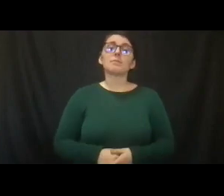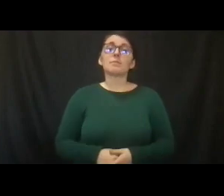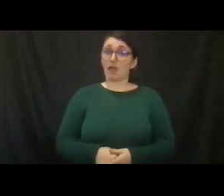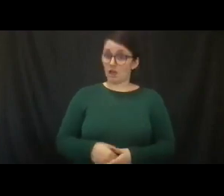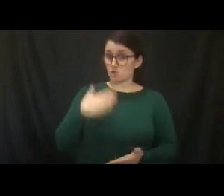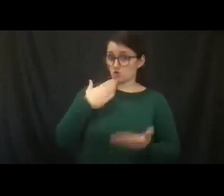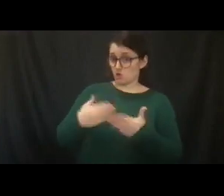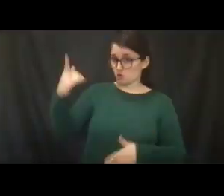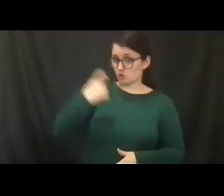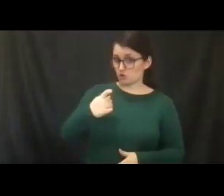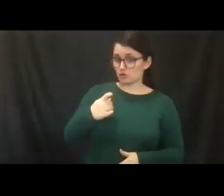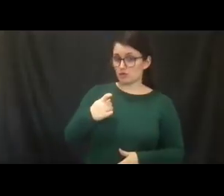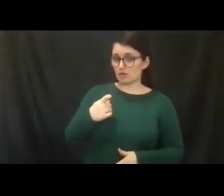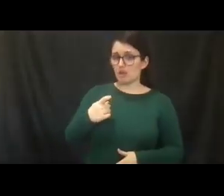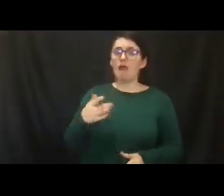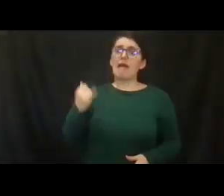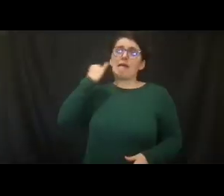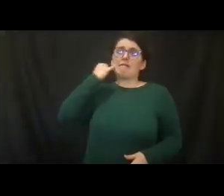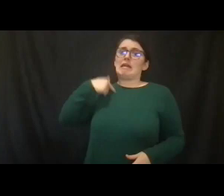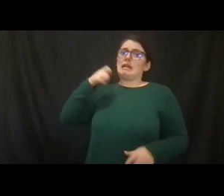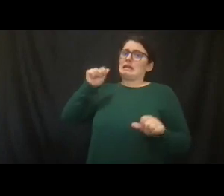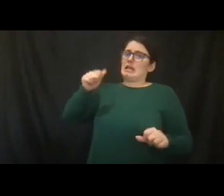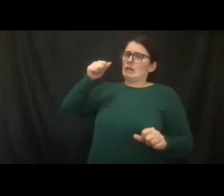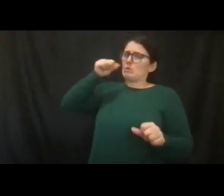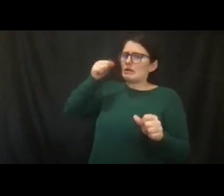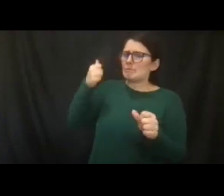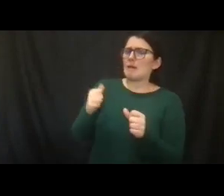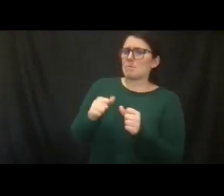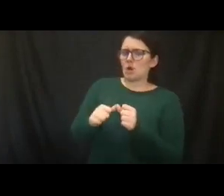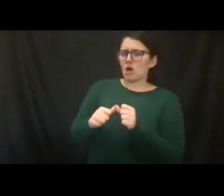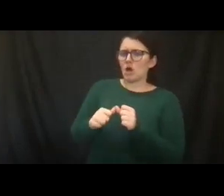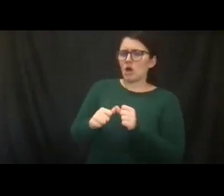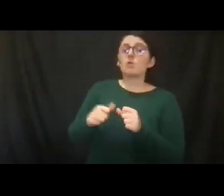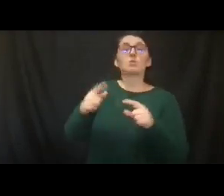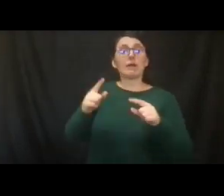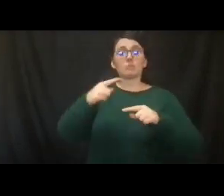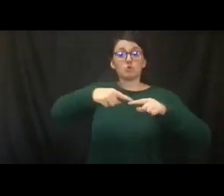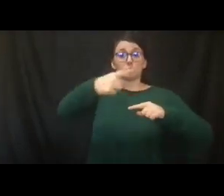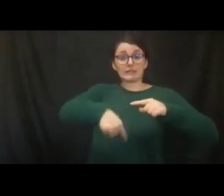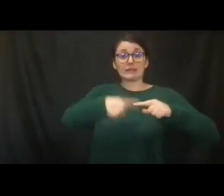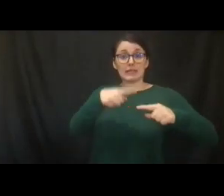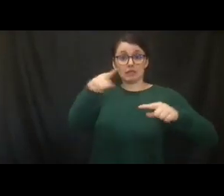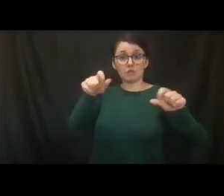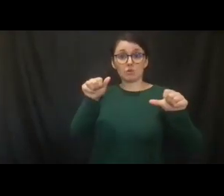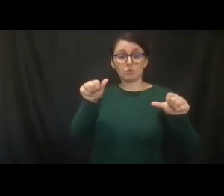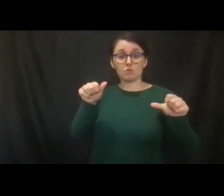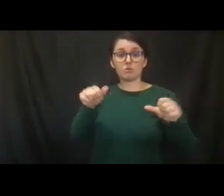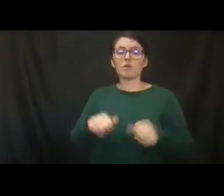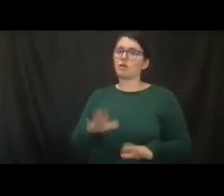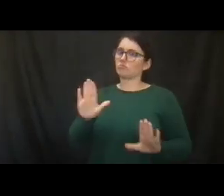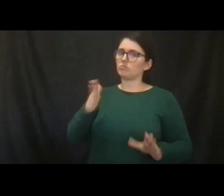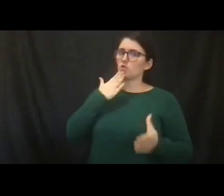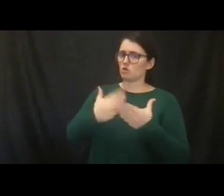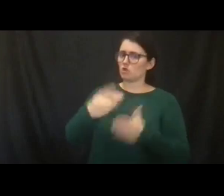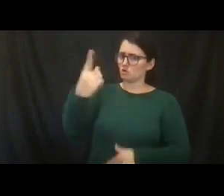so, if I could remember For exactly. recycling, she was So saying. yeah, so for the recycling, actually, so glad you asked that. Yeah,